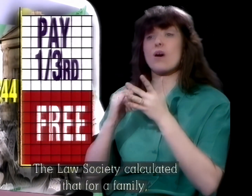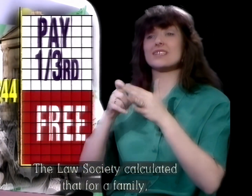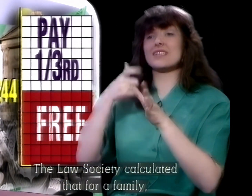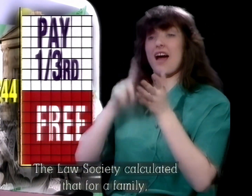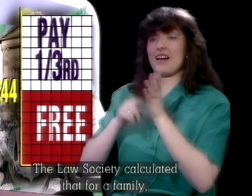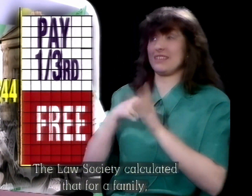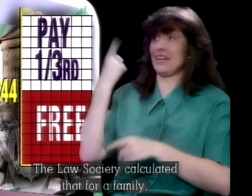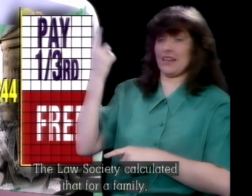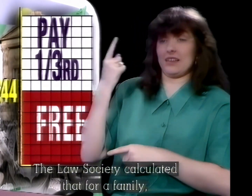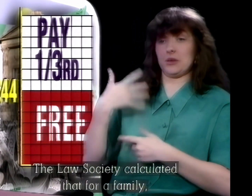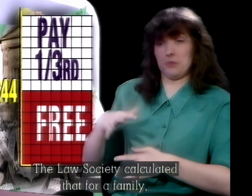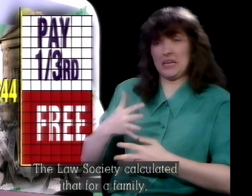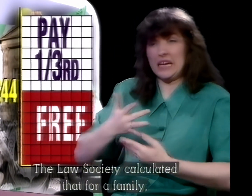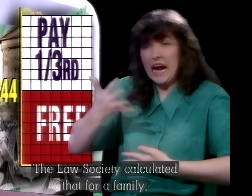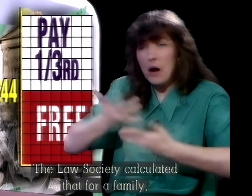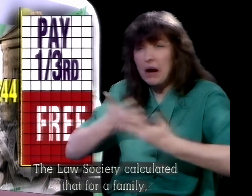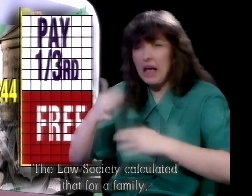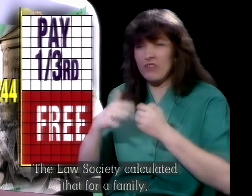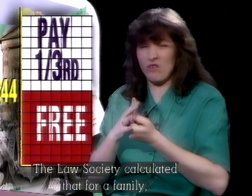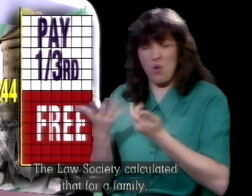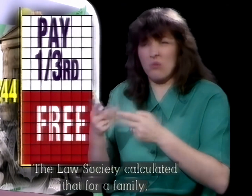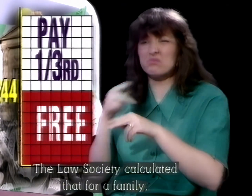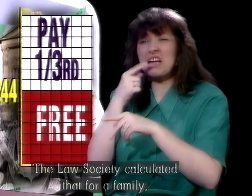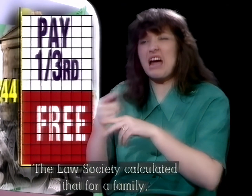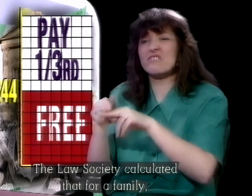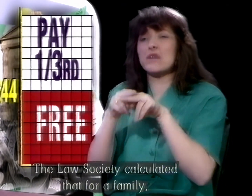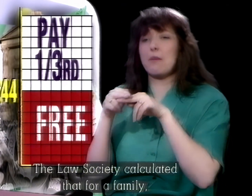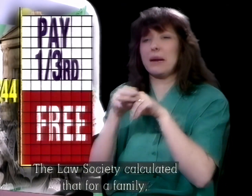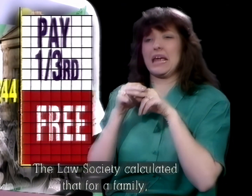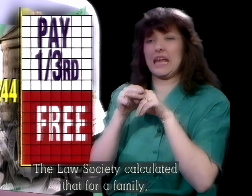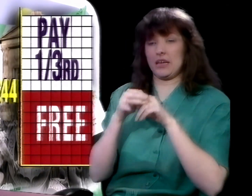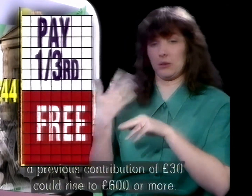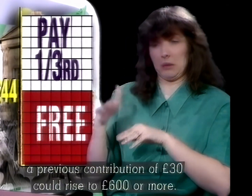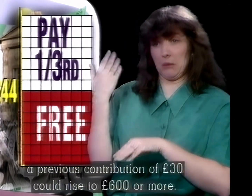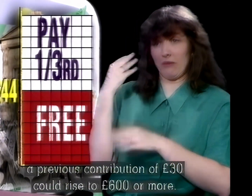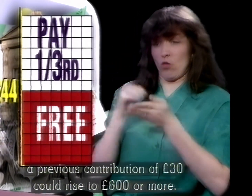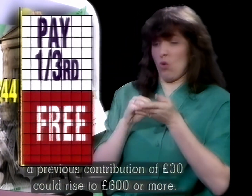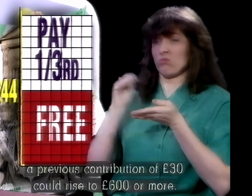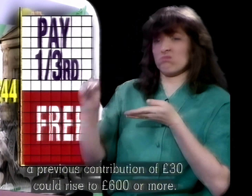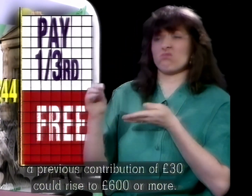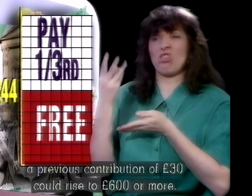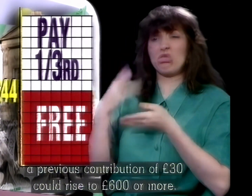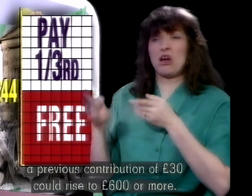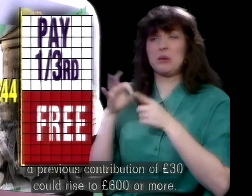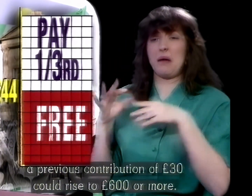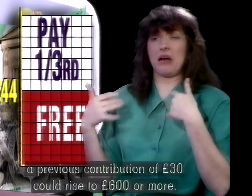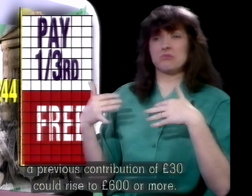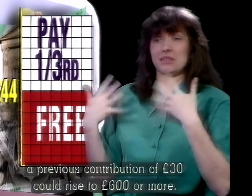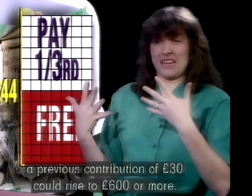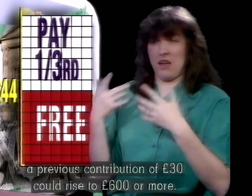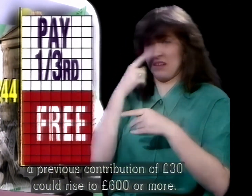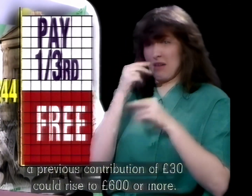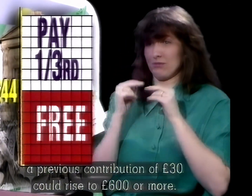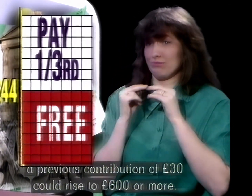The Law Society calculated that for a family, a previous contribution of £30 could rise